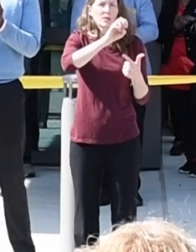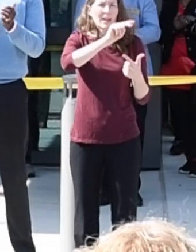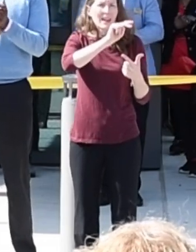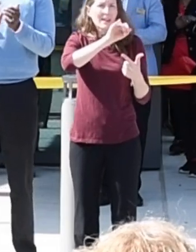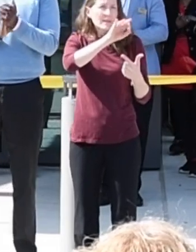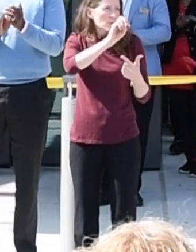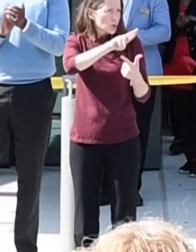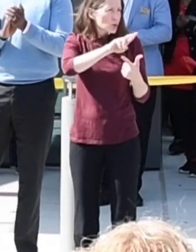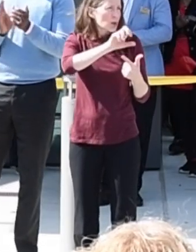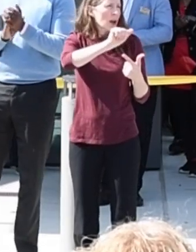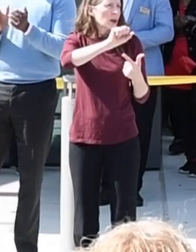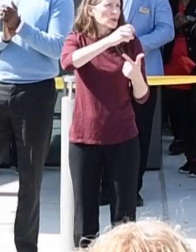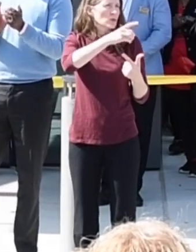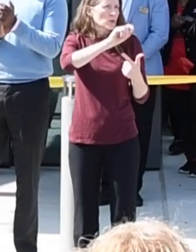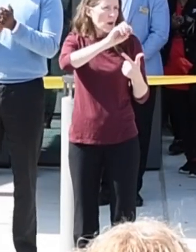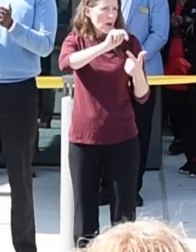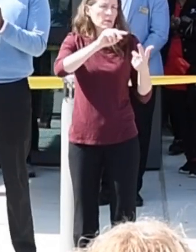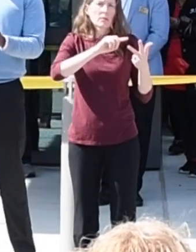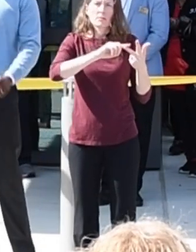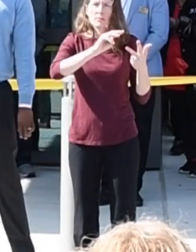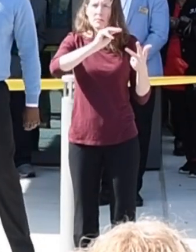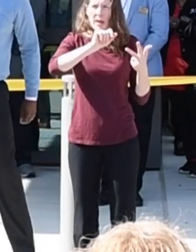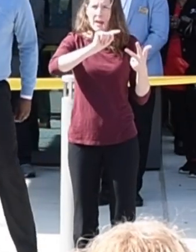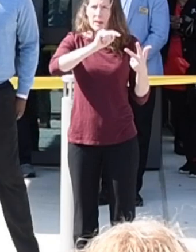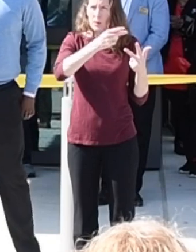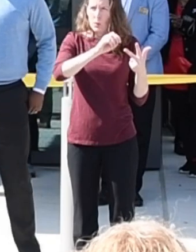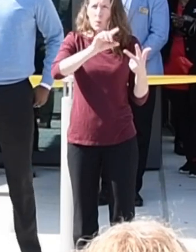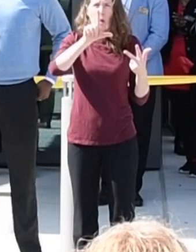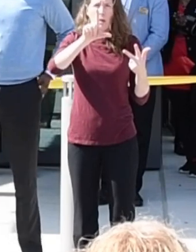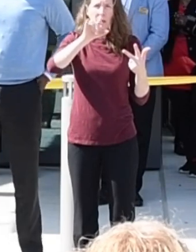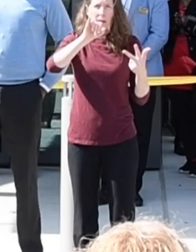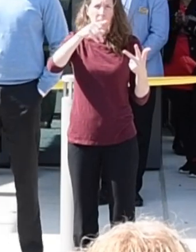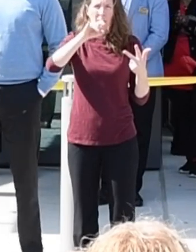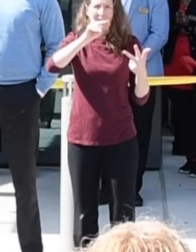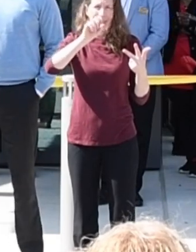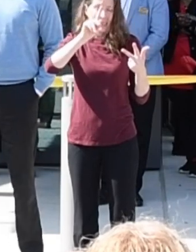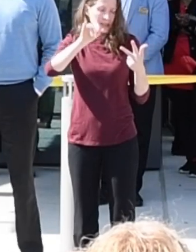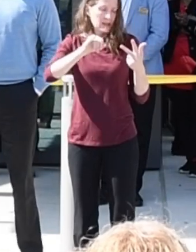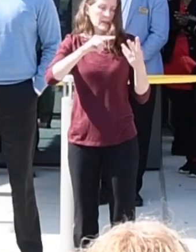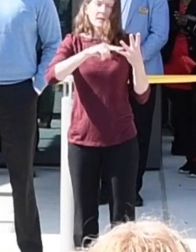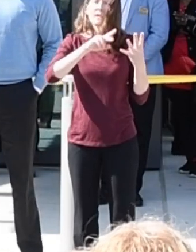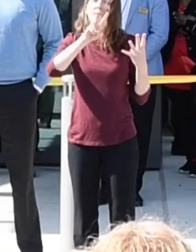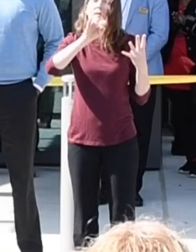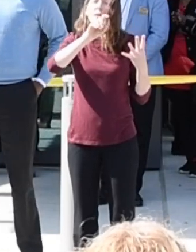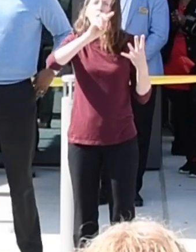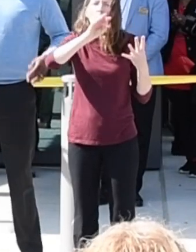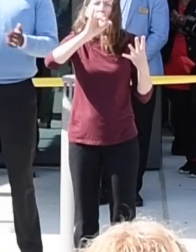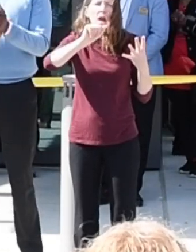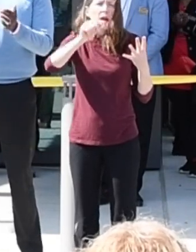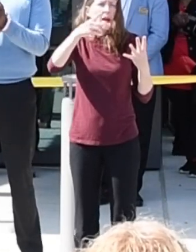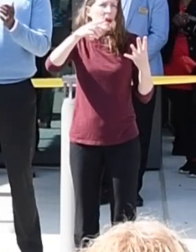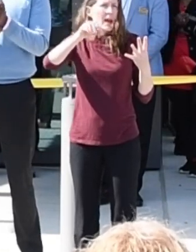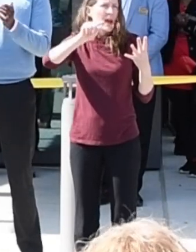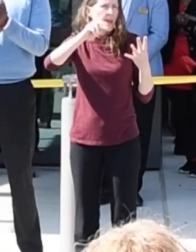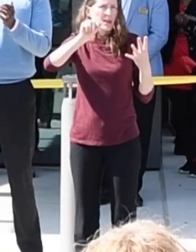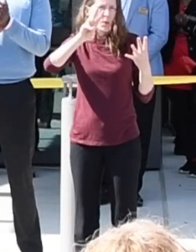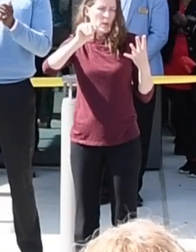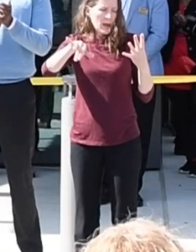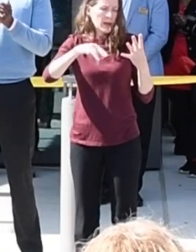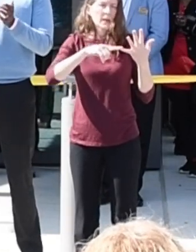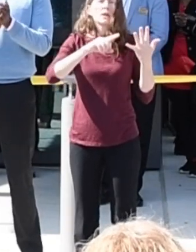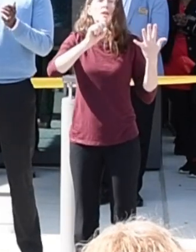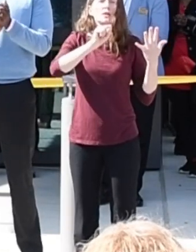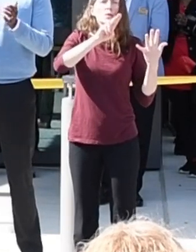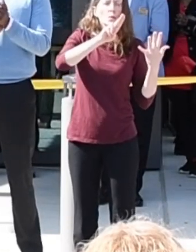Ashton, Matthew Lipinski, Victoria Hathaway, and Sue Song, all with the Commission on